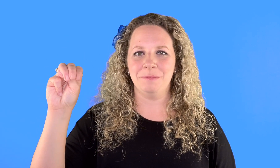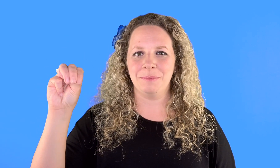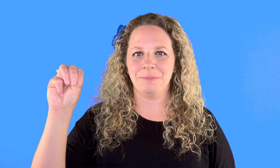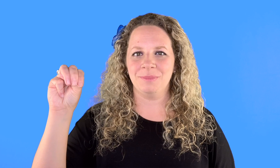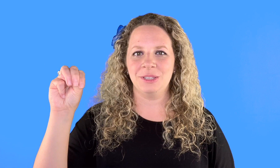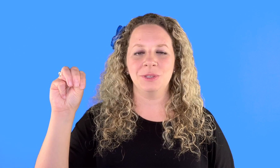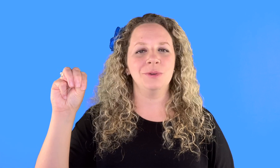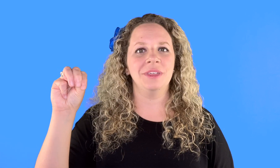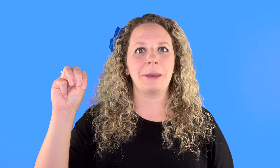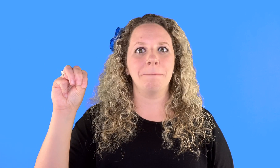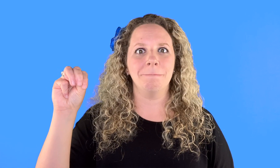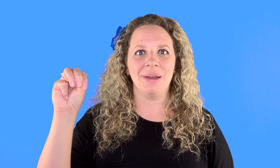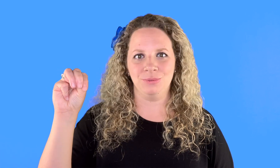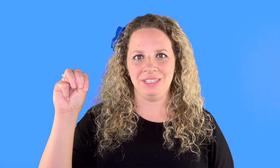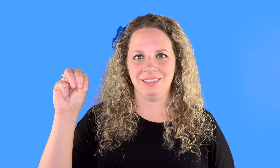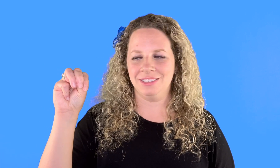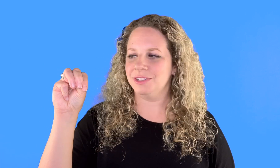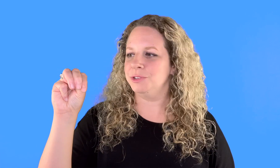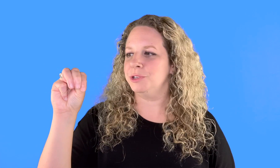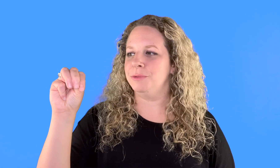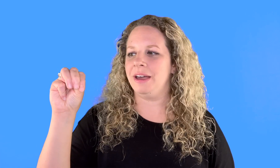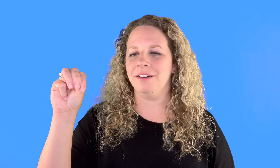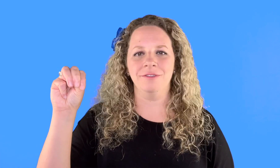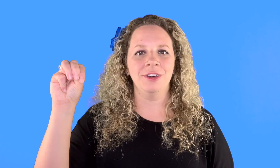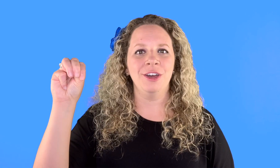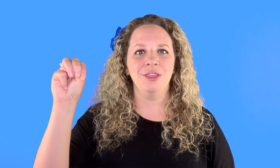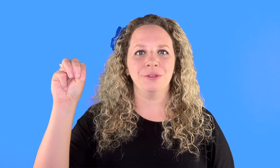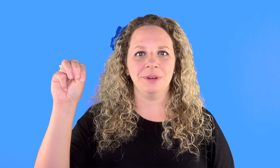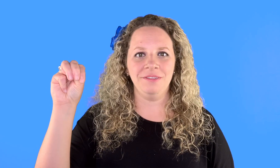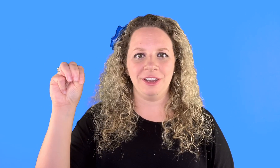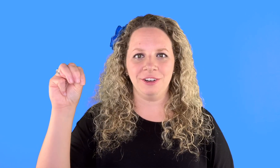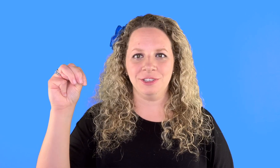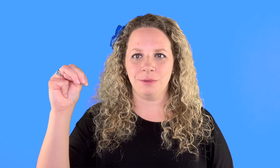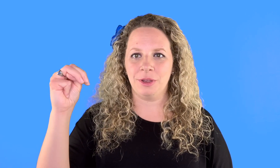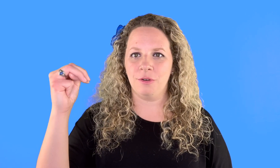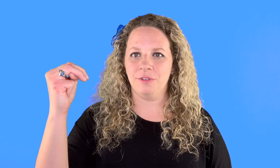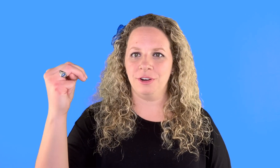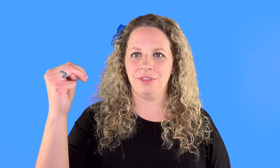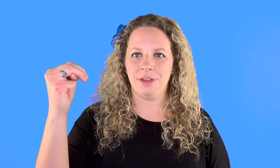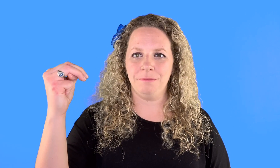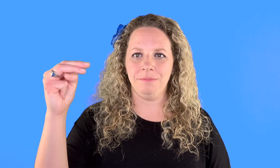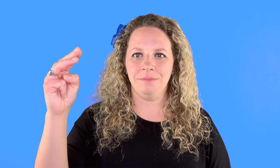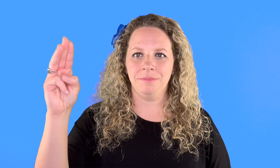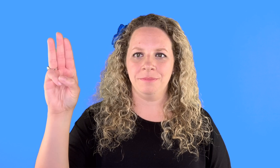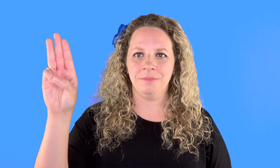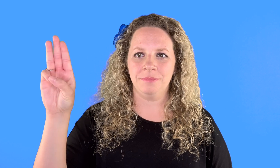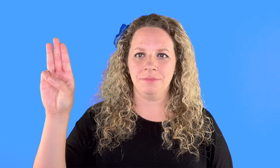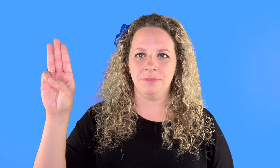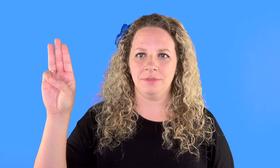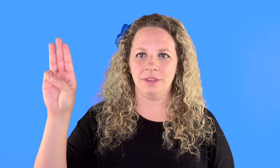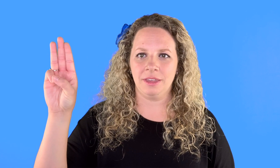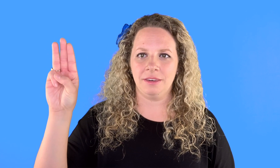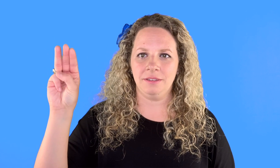M. So you think mountains. So you have 3 fingers going over your thumb. Again,